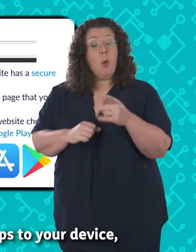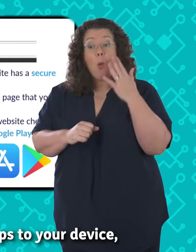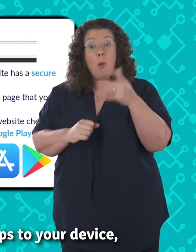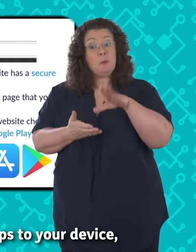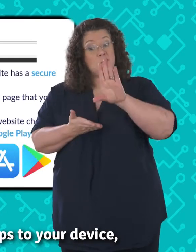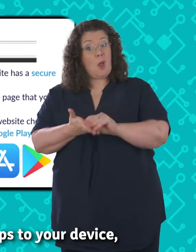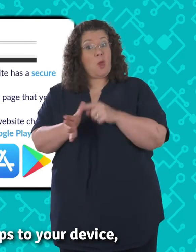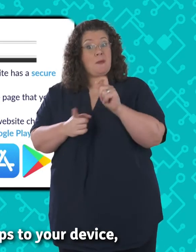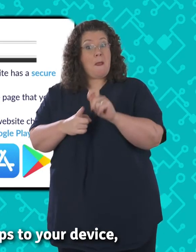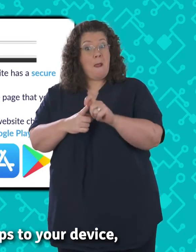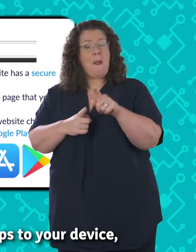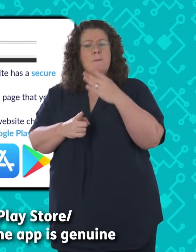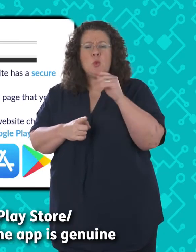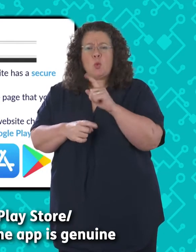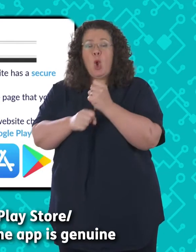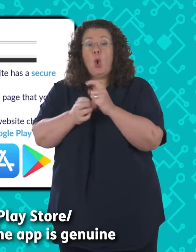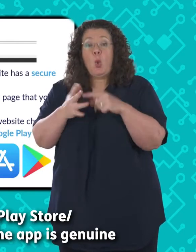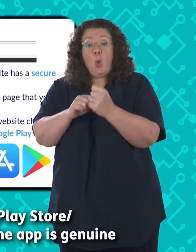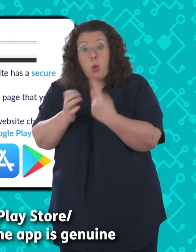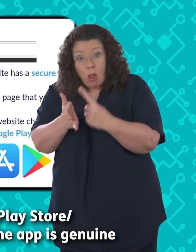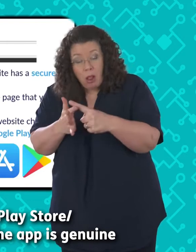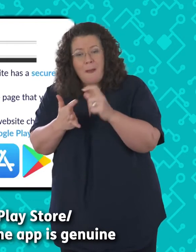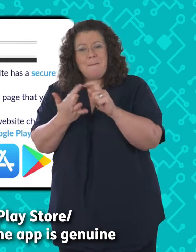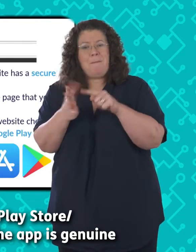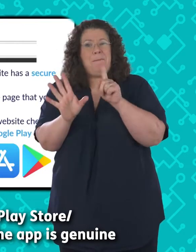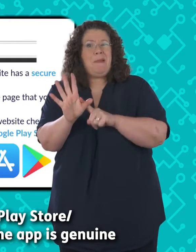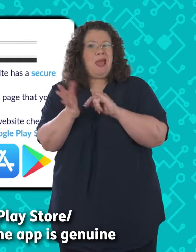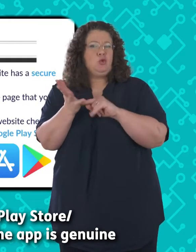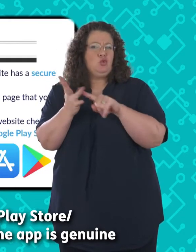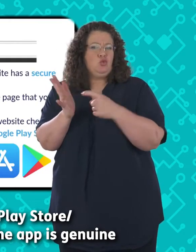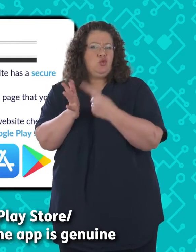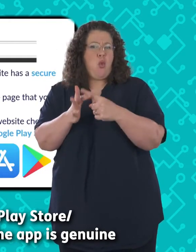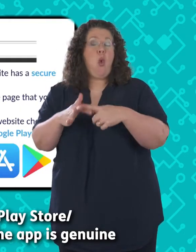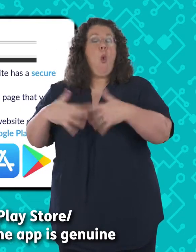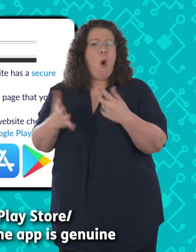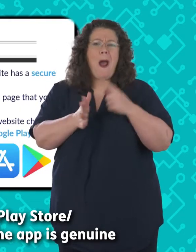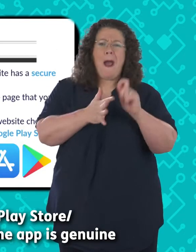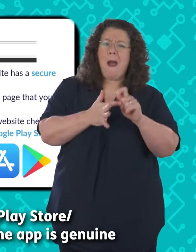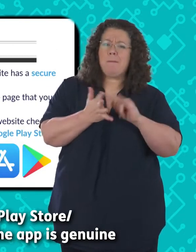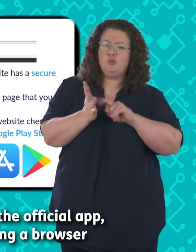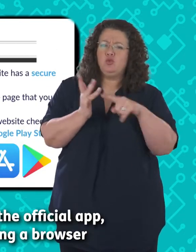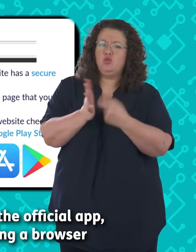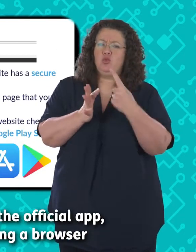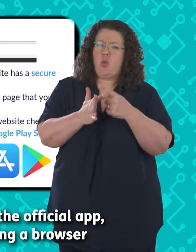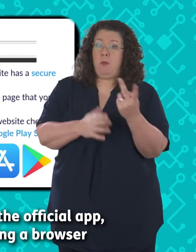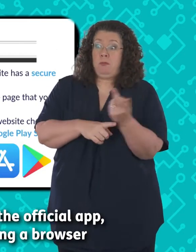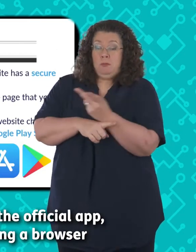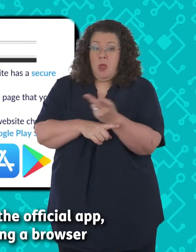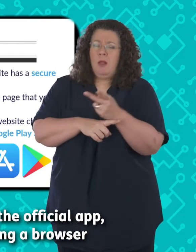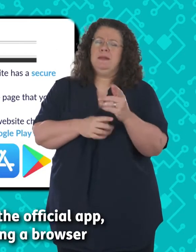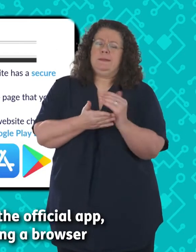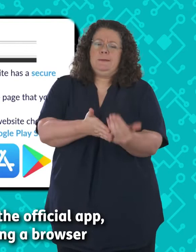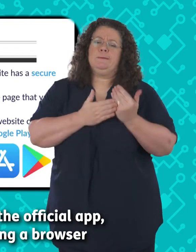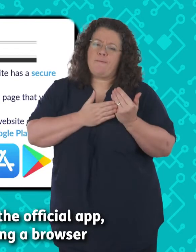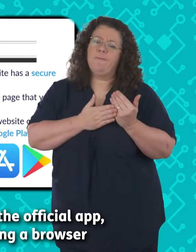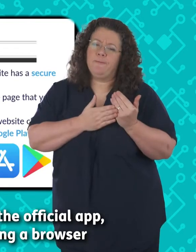When downloading apps to your device, use the Google Play Store or App Store to ensure the app is genuine. Purchasing through the official